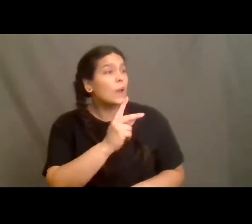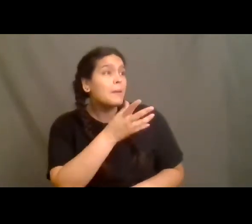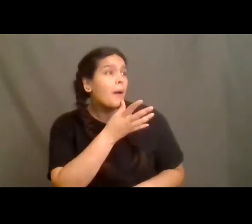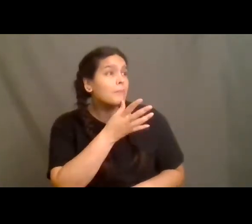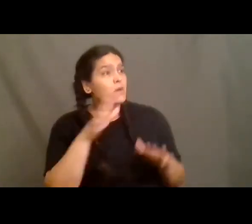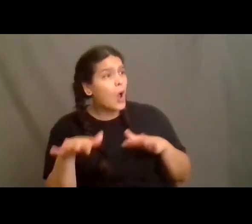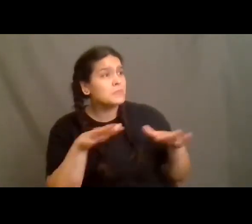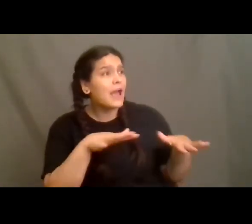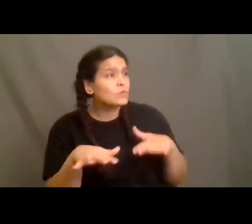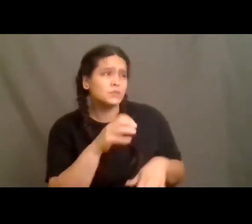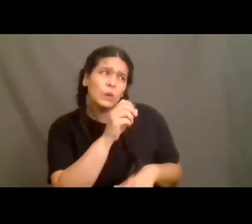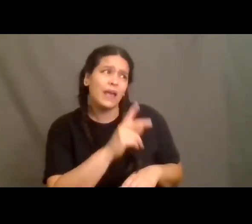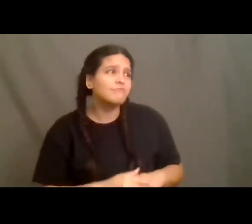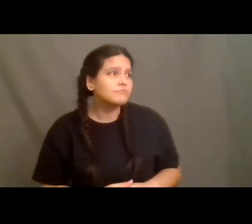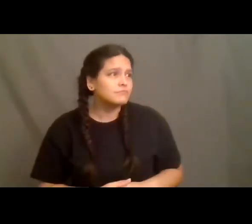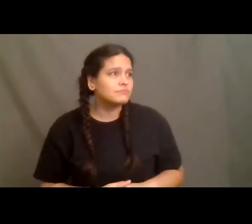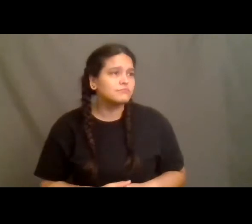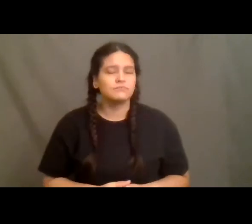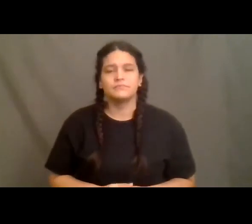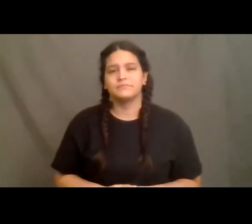down. It's okay. You know?